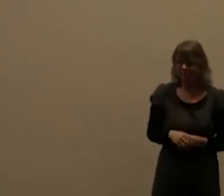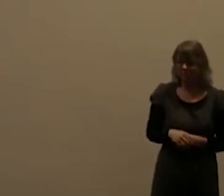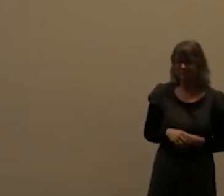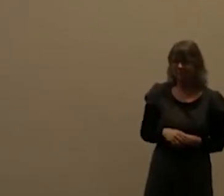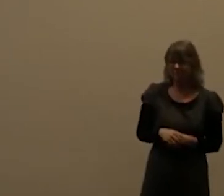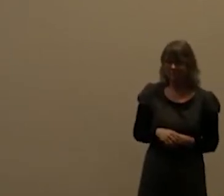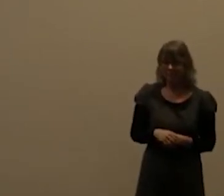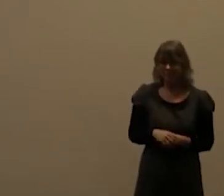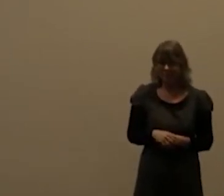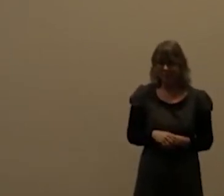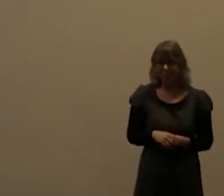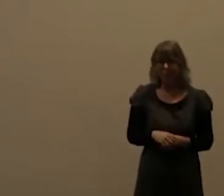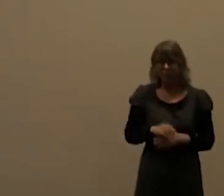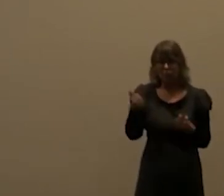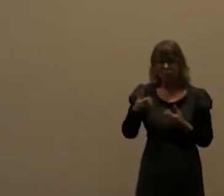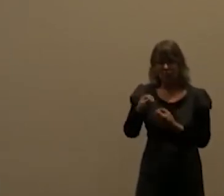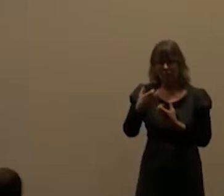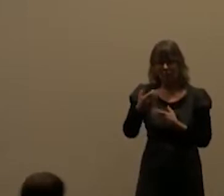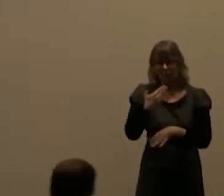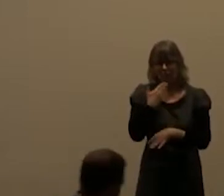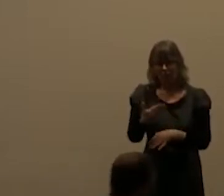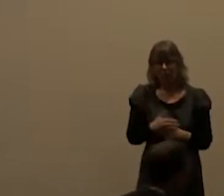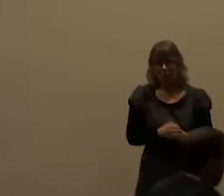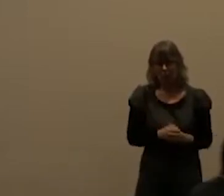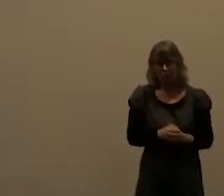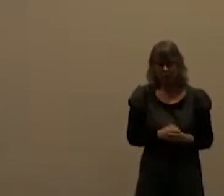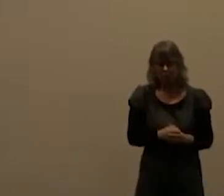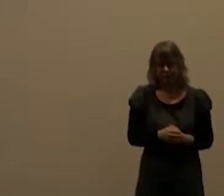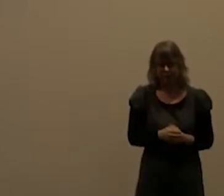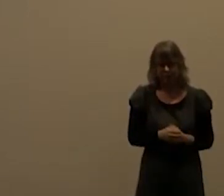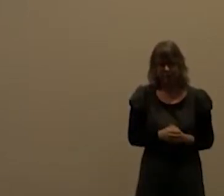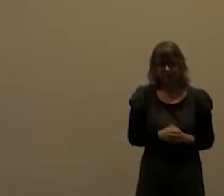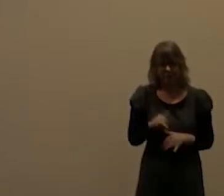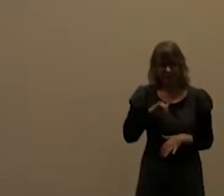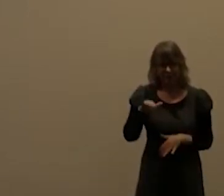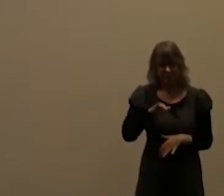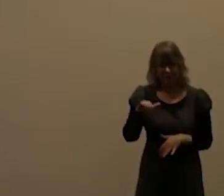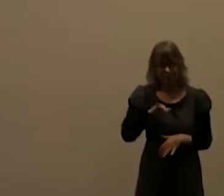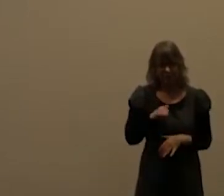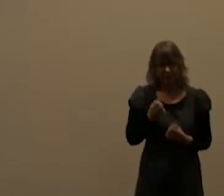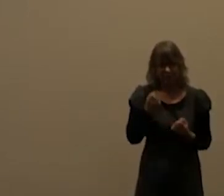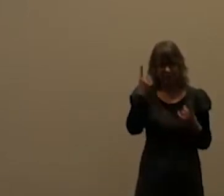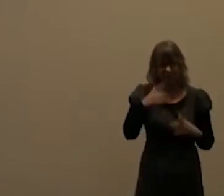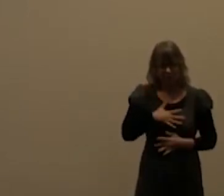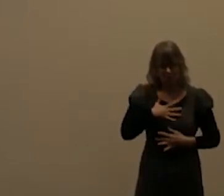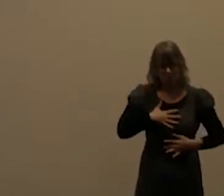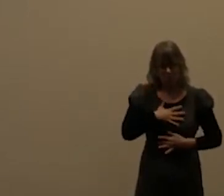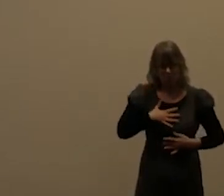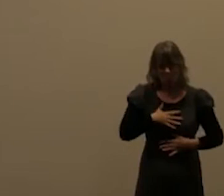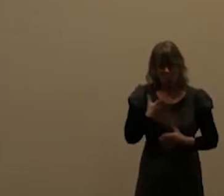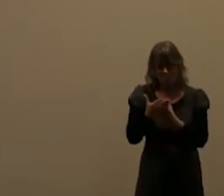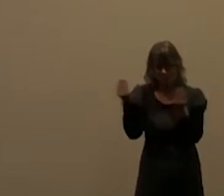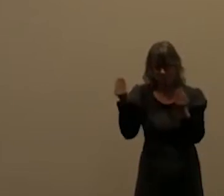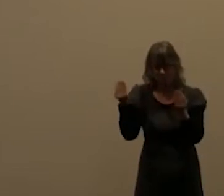And that's excellent feedback there. And yeah, I mean, I've been there and I feel your pains. So,